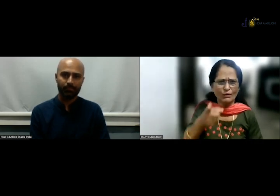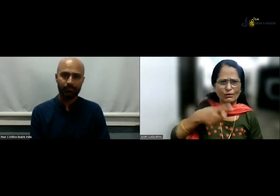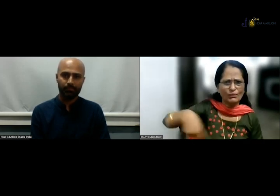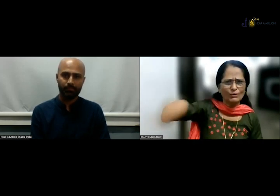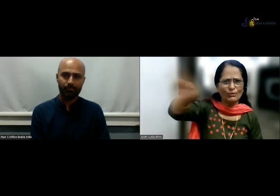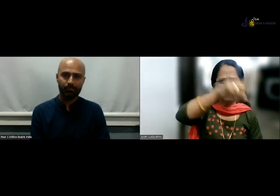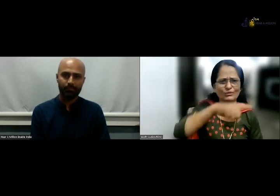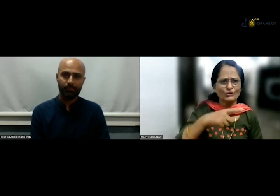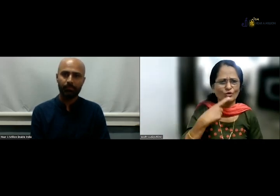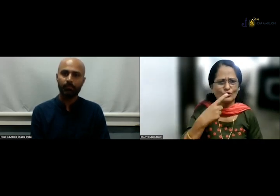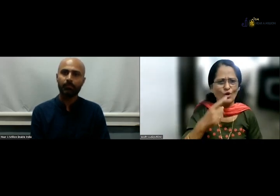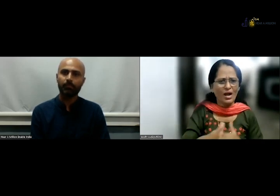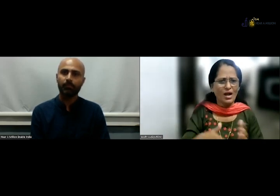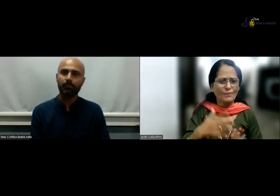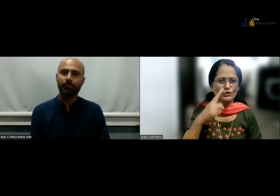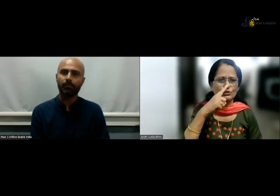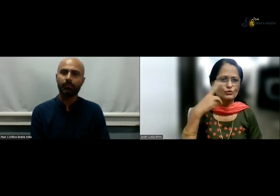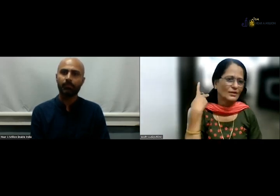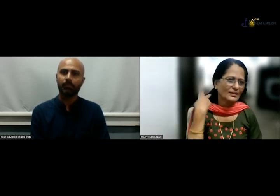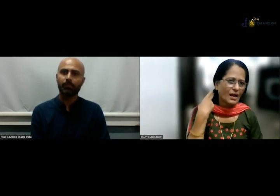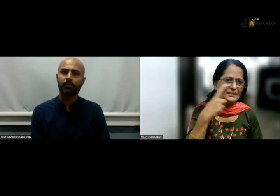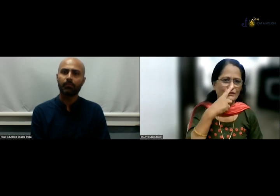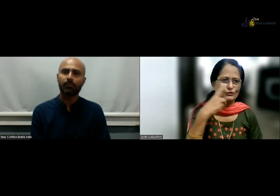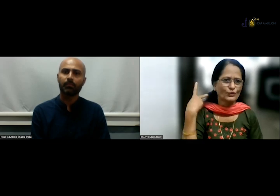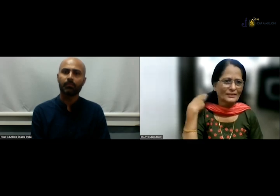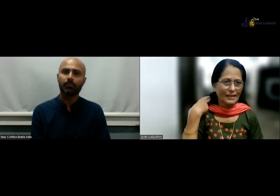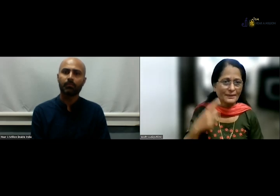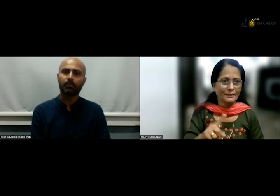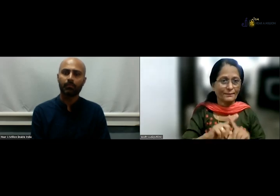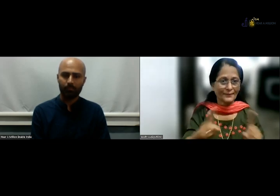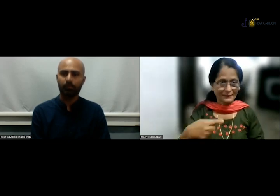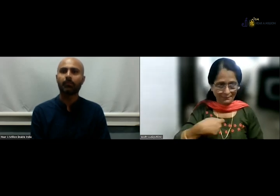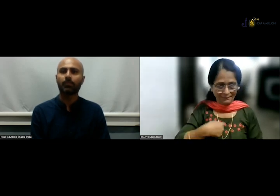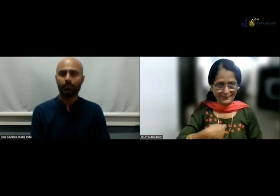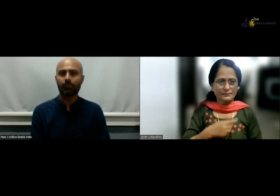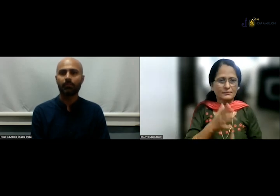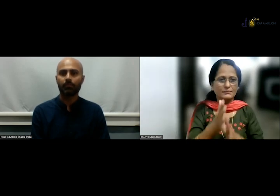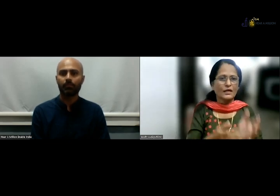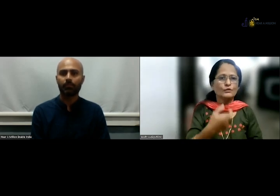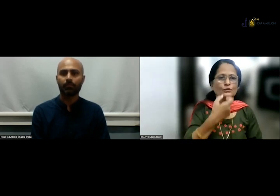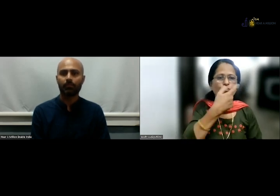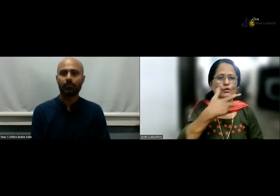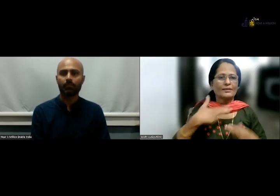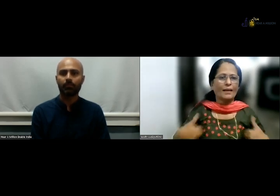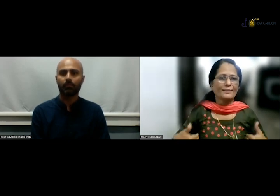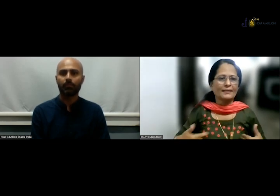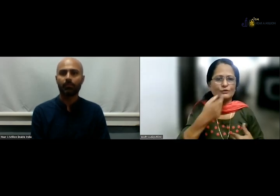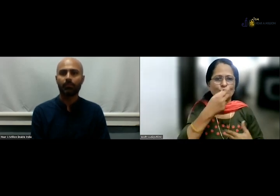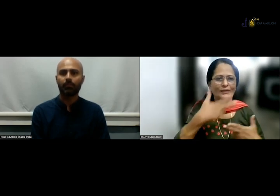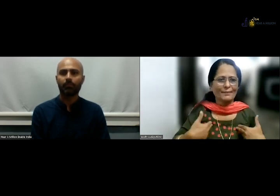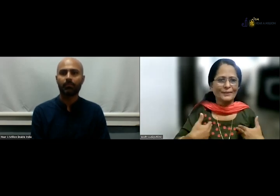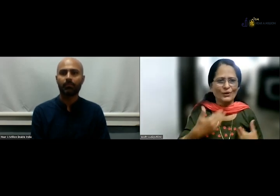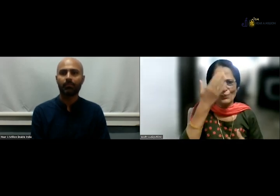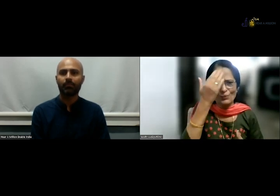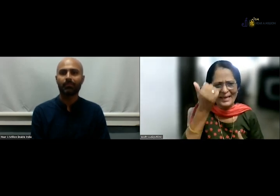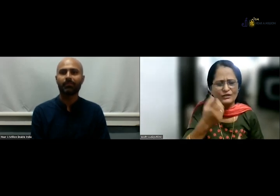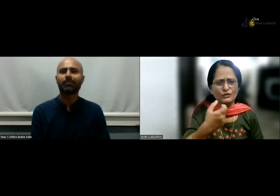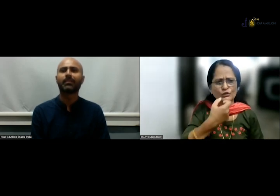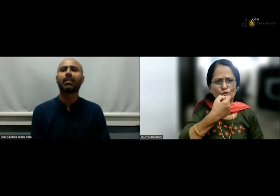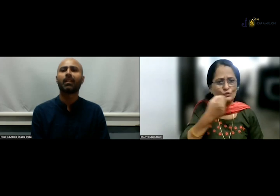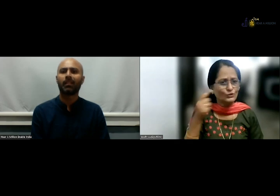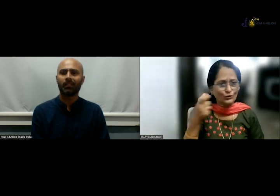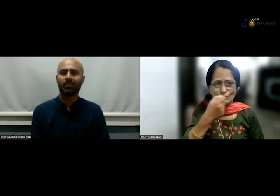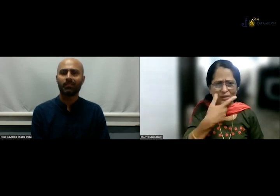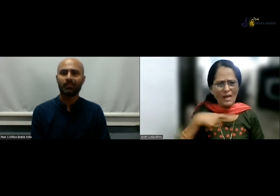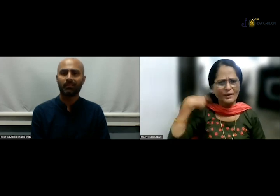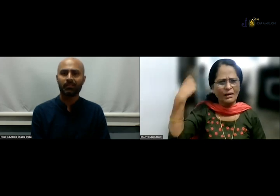but tough time. So everybody is talking about Sudamani, but I will